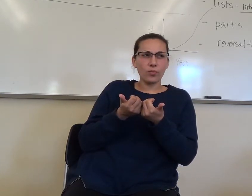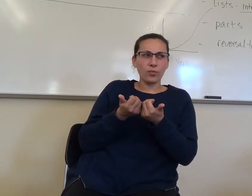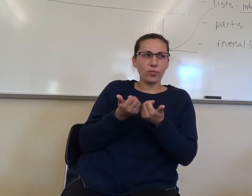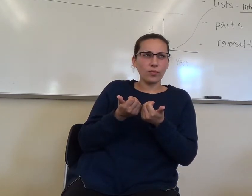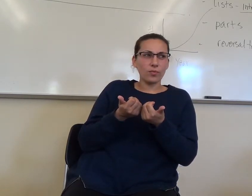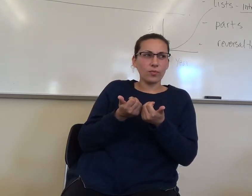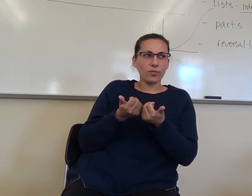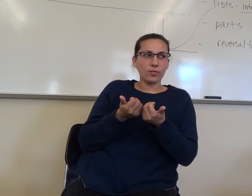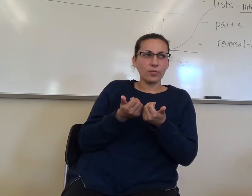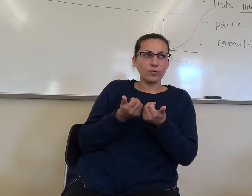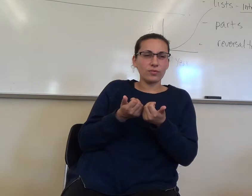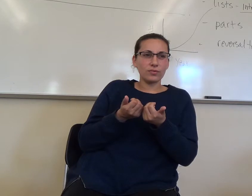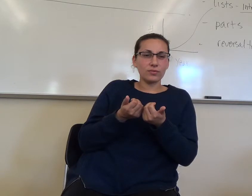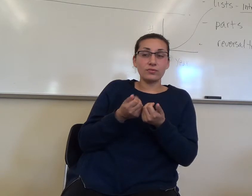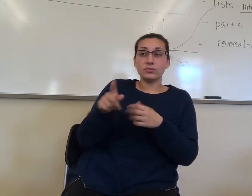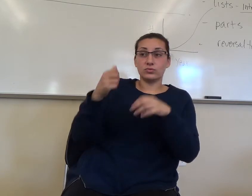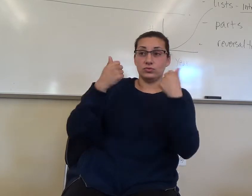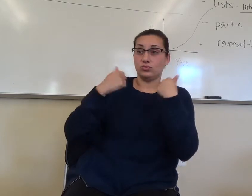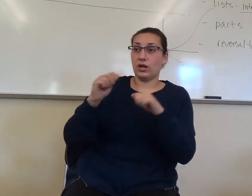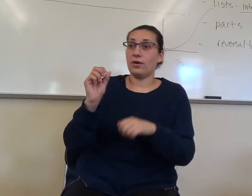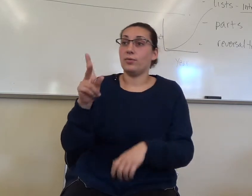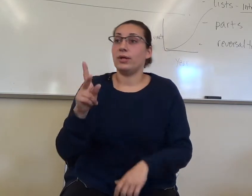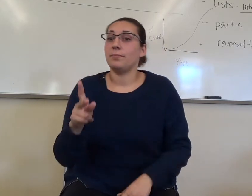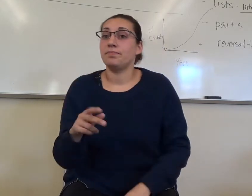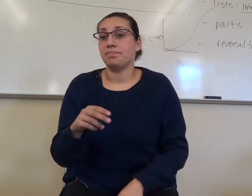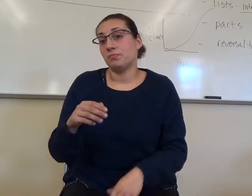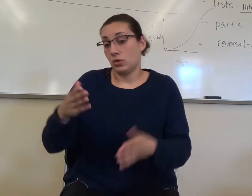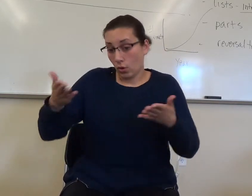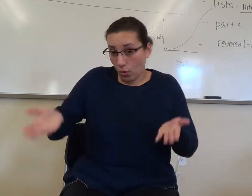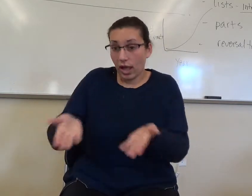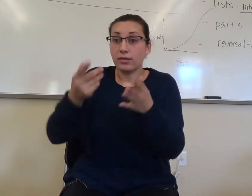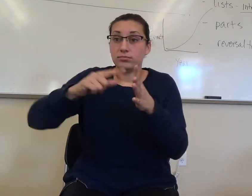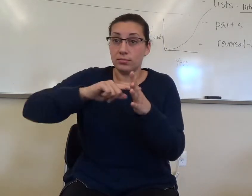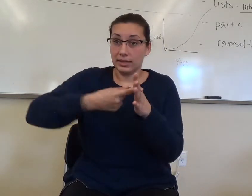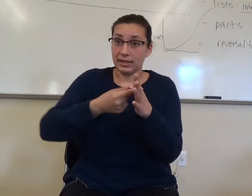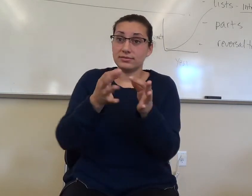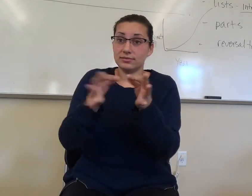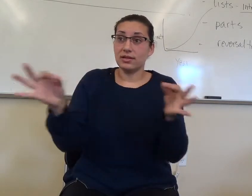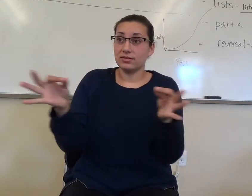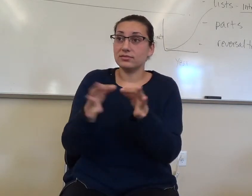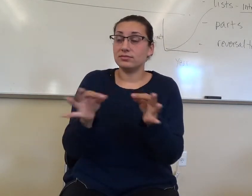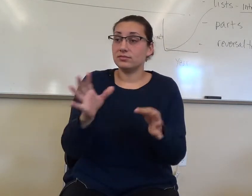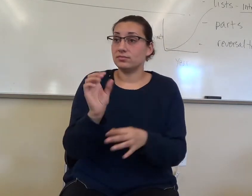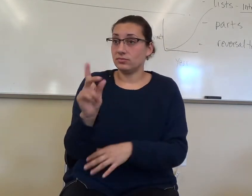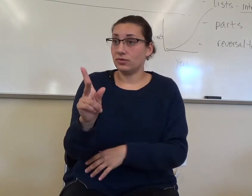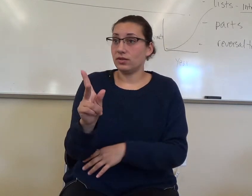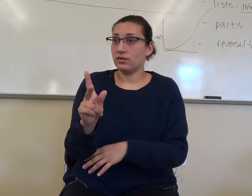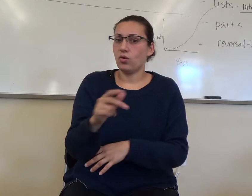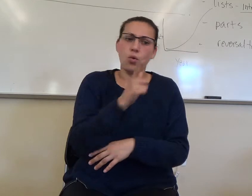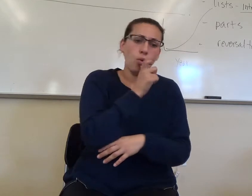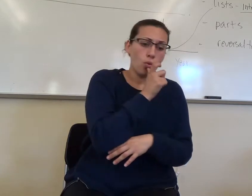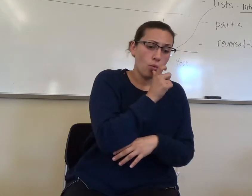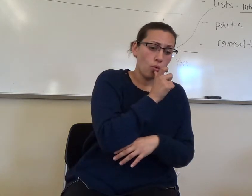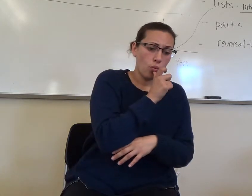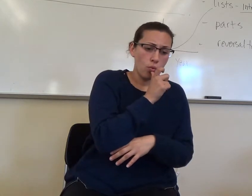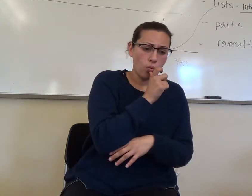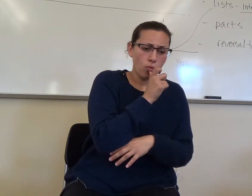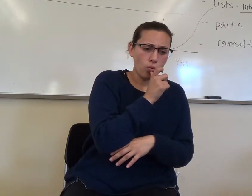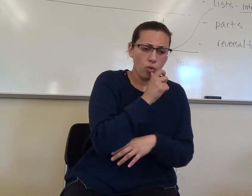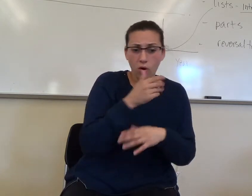Here's the thing you can do. Get started on that sentence. We can do this part, right? Who or what is doing the action here?